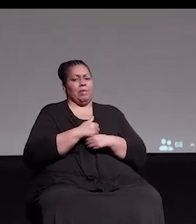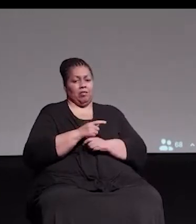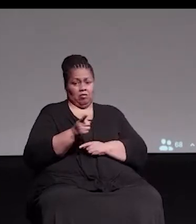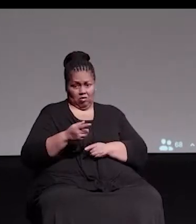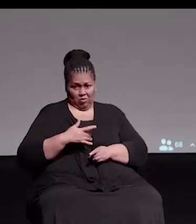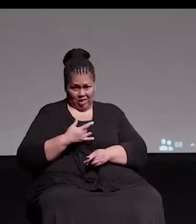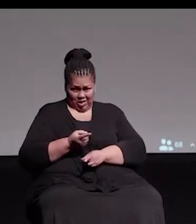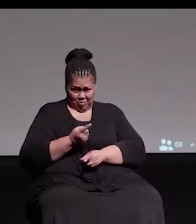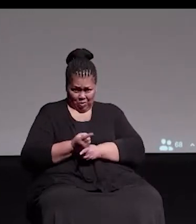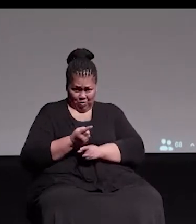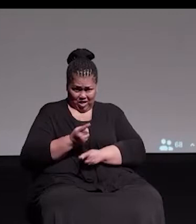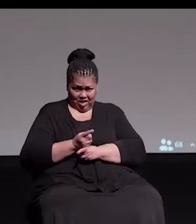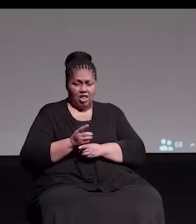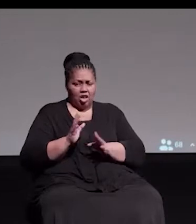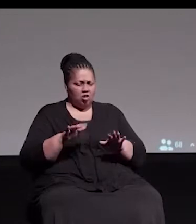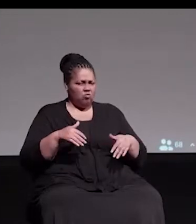well.